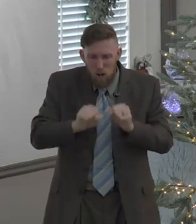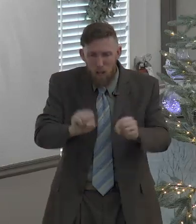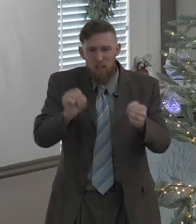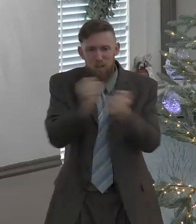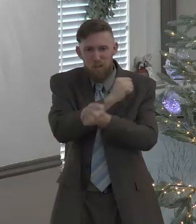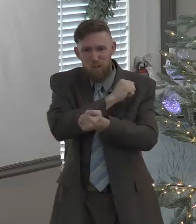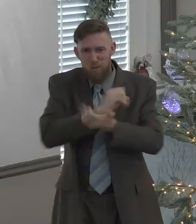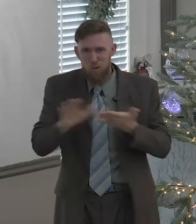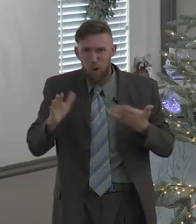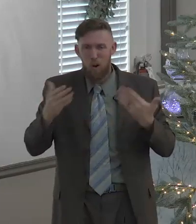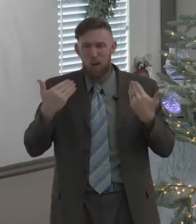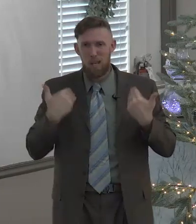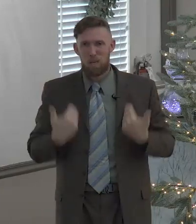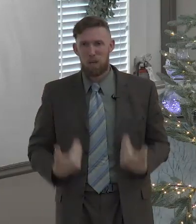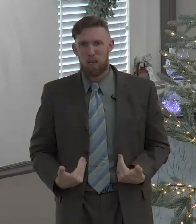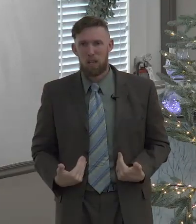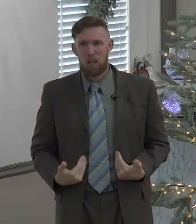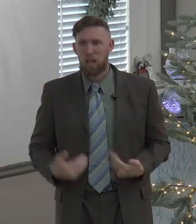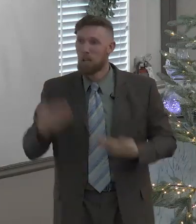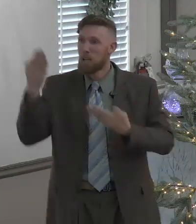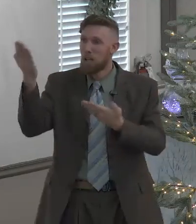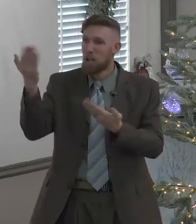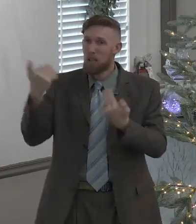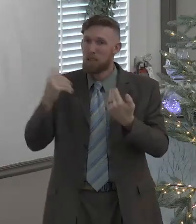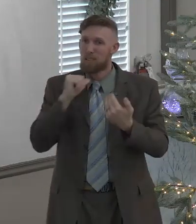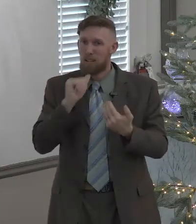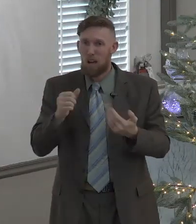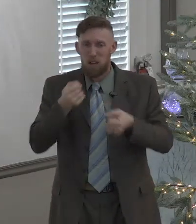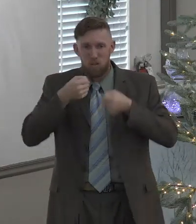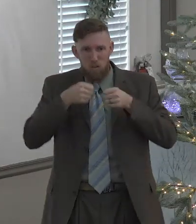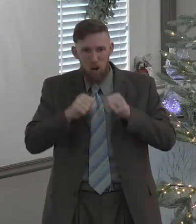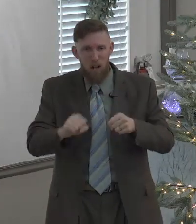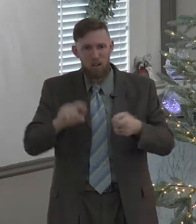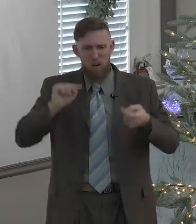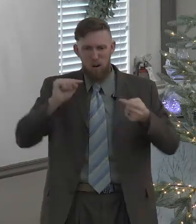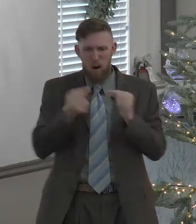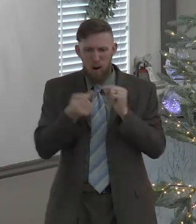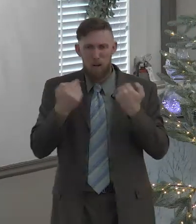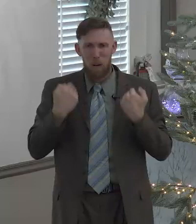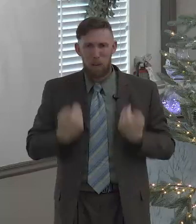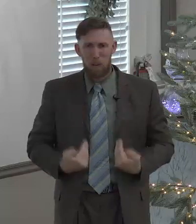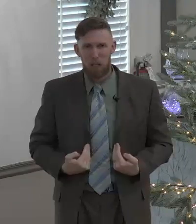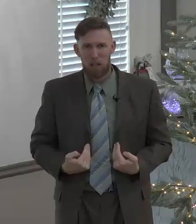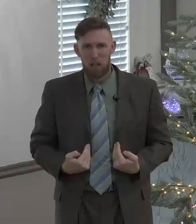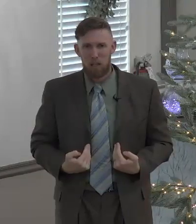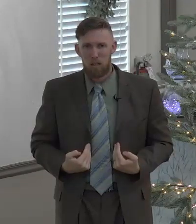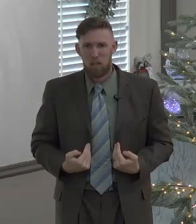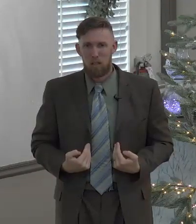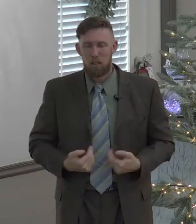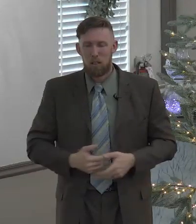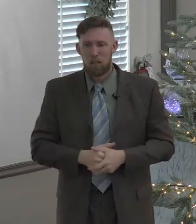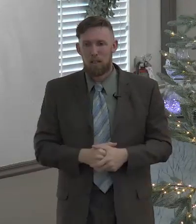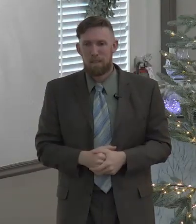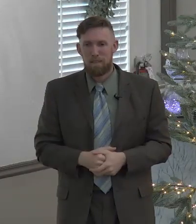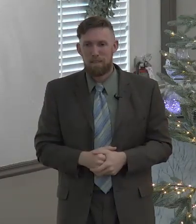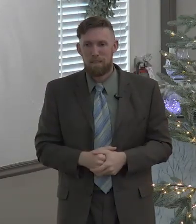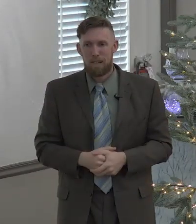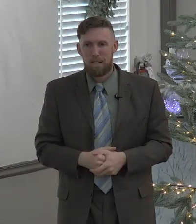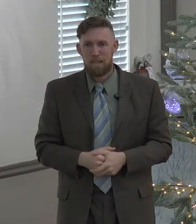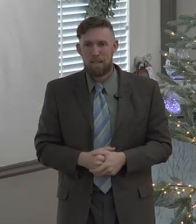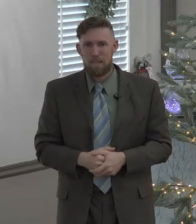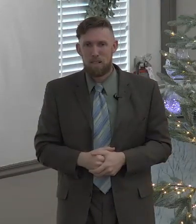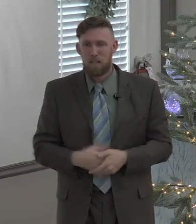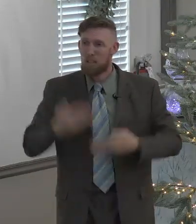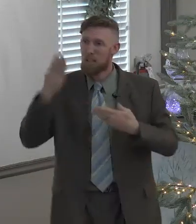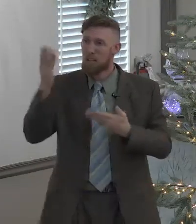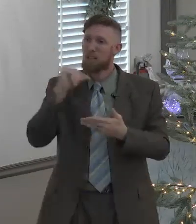What do I know of God? He's not trying to destroy me. He's not trying to hurt me.